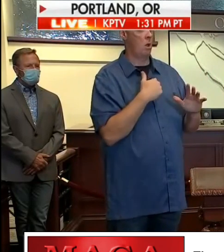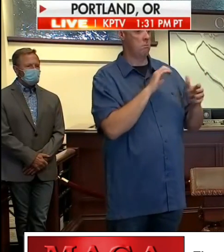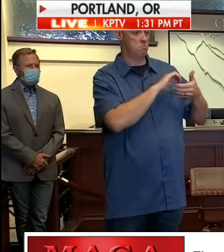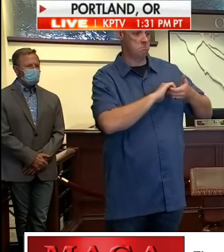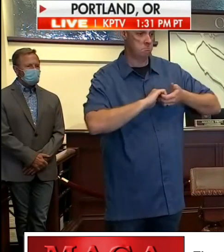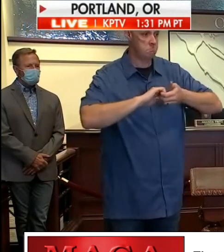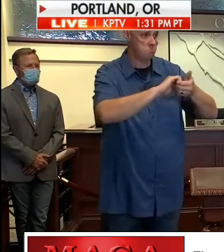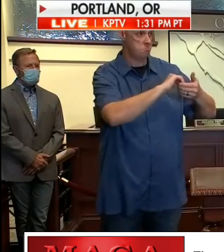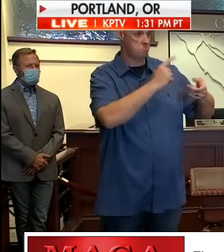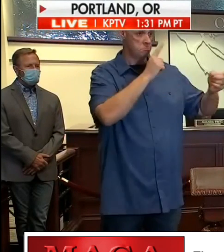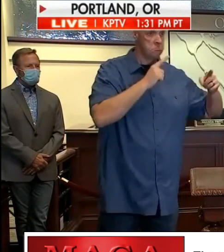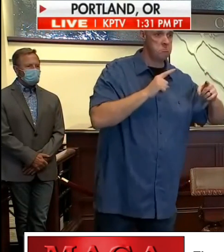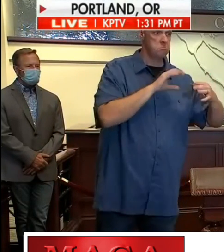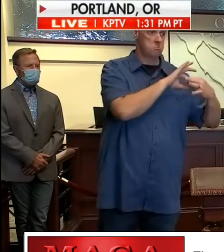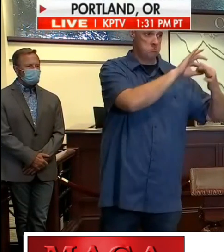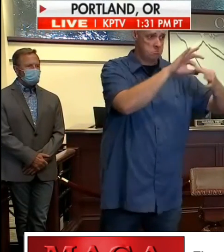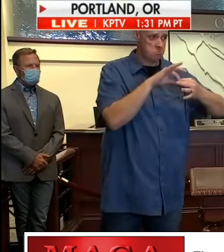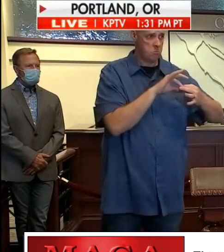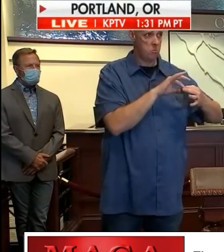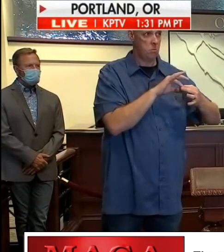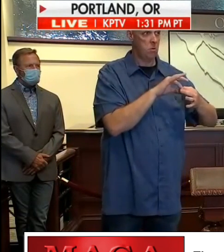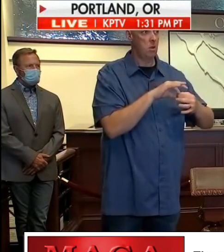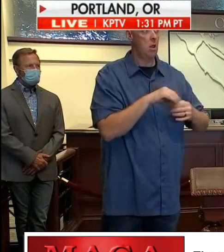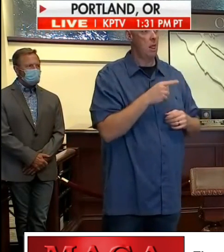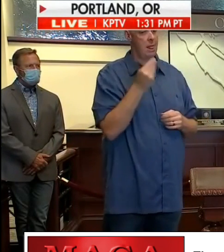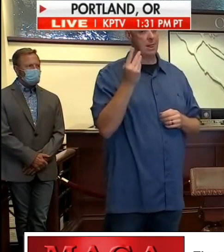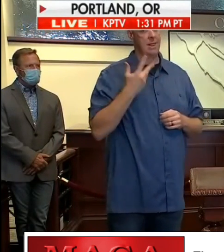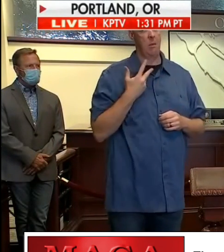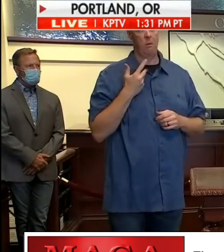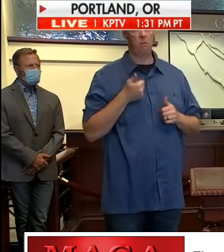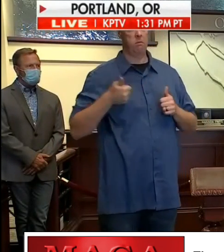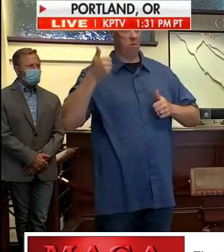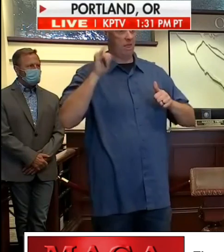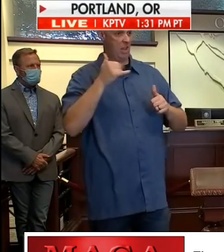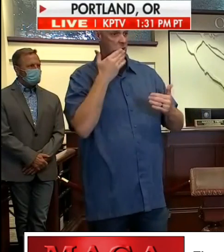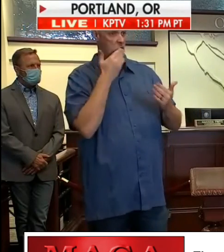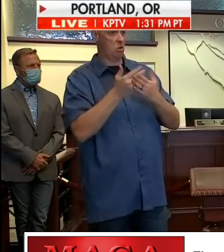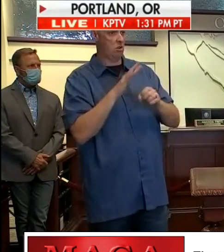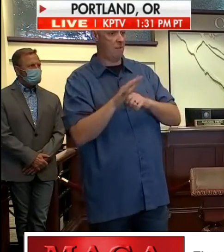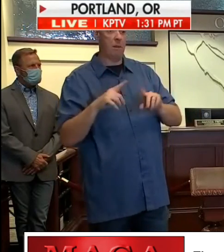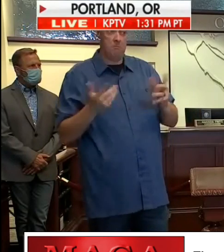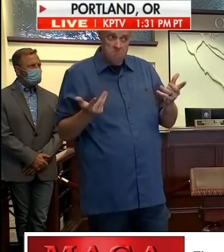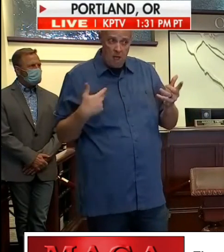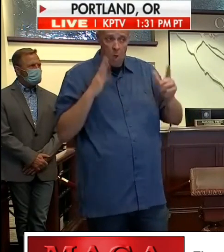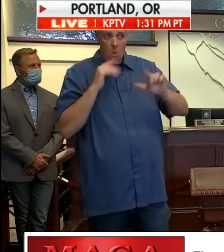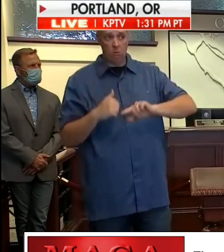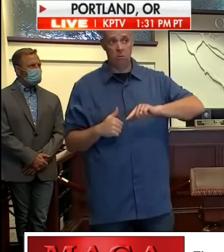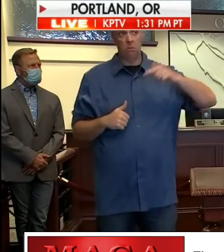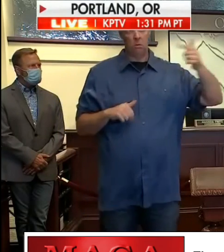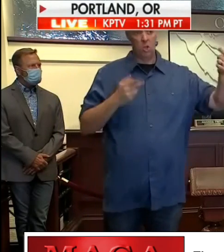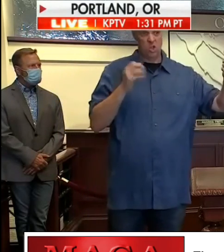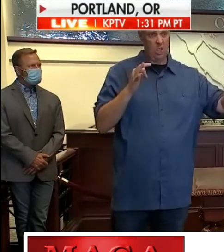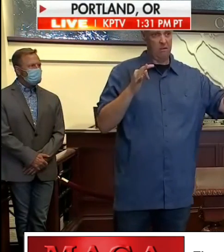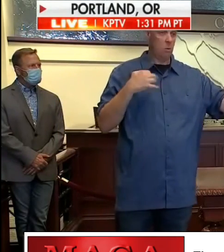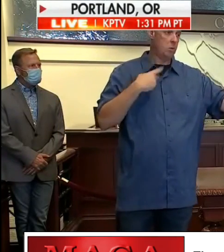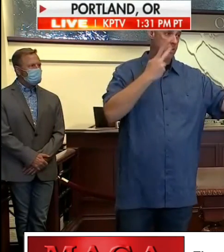we're collaborating. And I am told by our law enforcement professionals that that is sufficient, but I'll defer to the chief. Mayor Wheeler, you mentioned